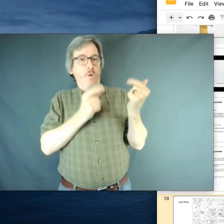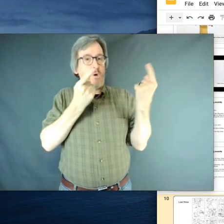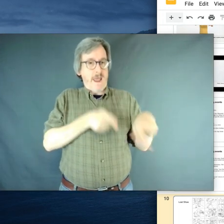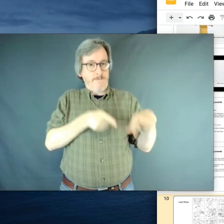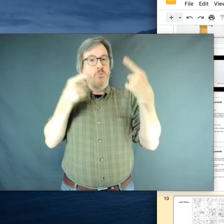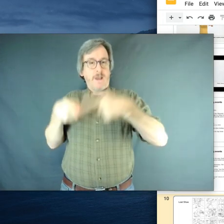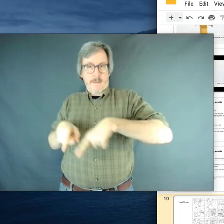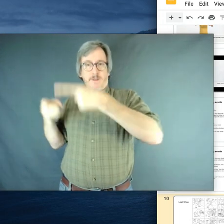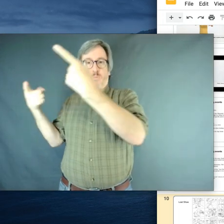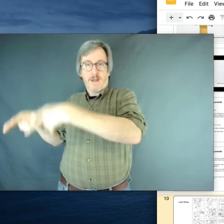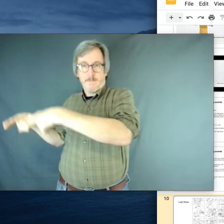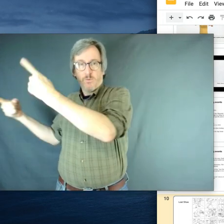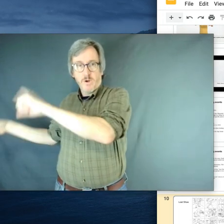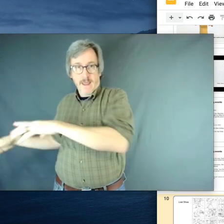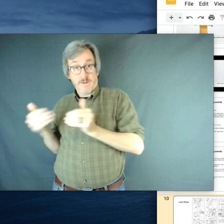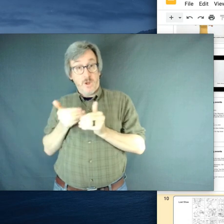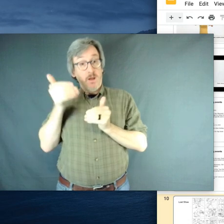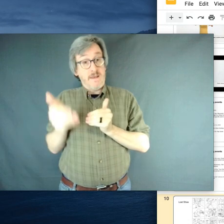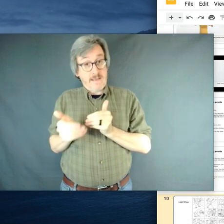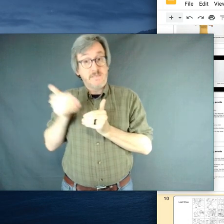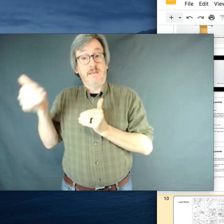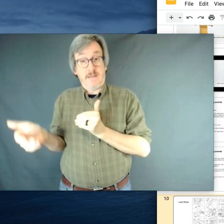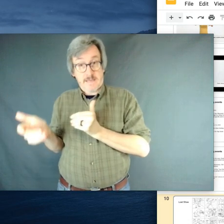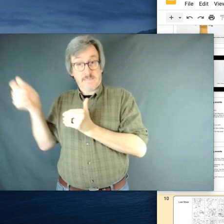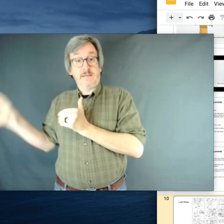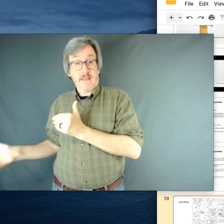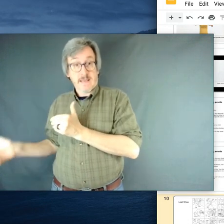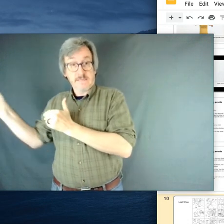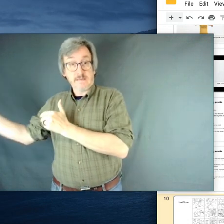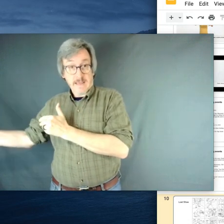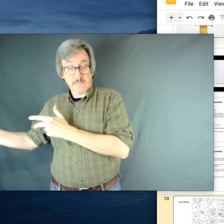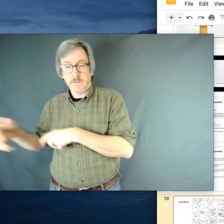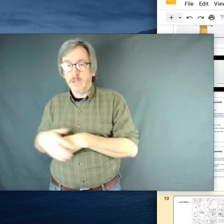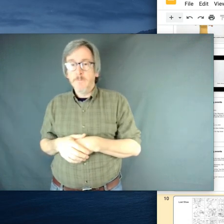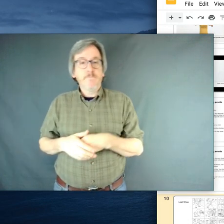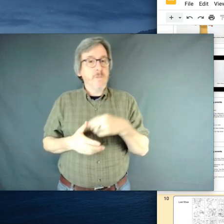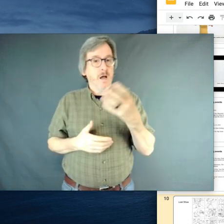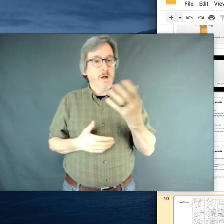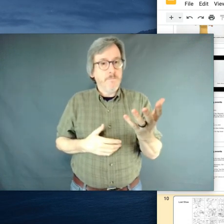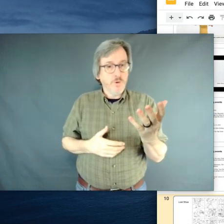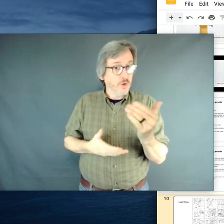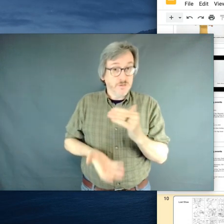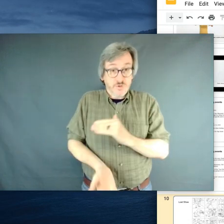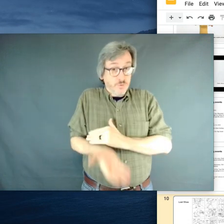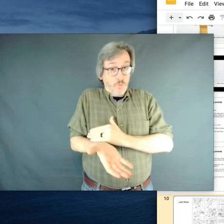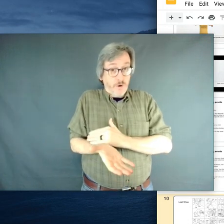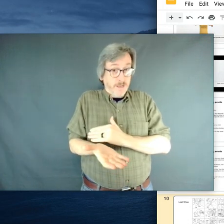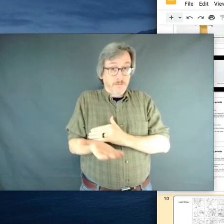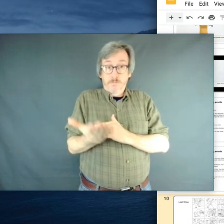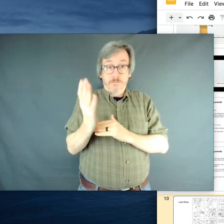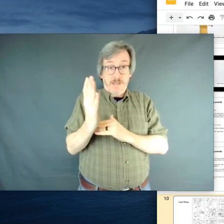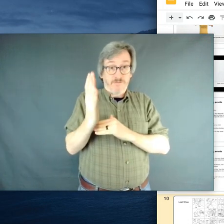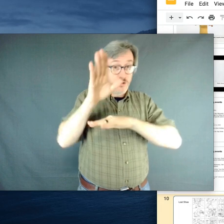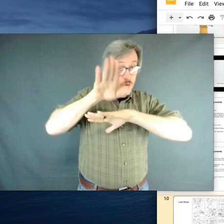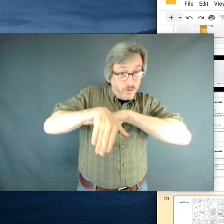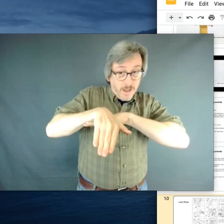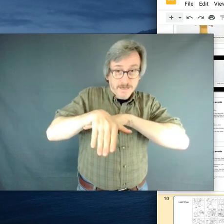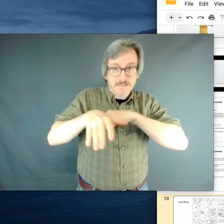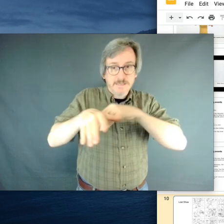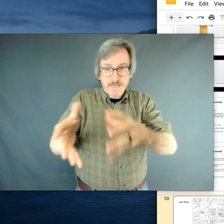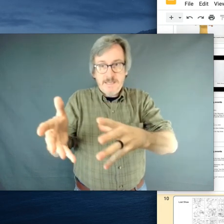And what happened? What happened? What happened? What happened? Next, next, next, next. You could also do morning,